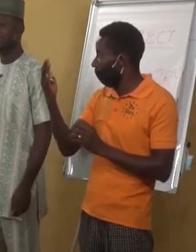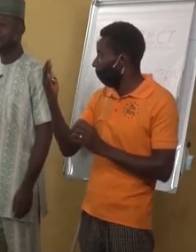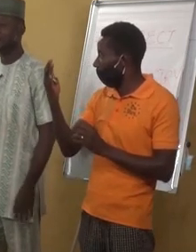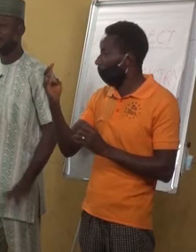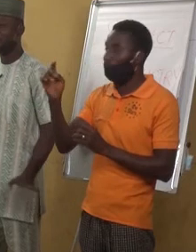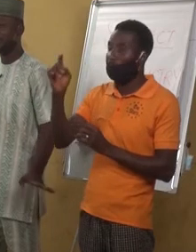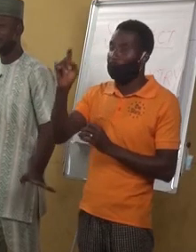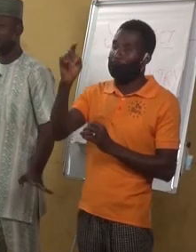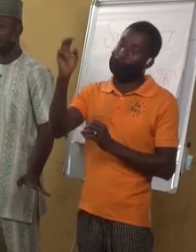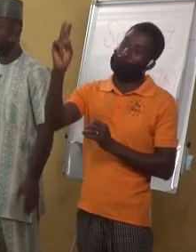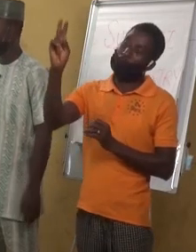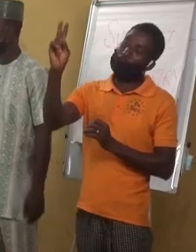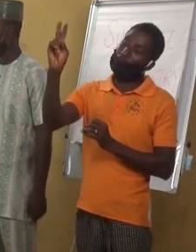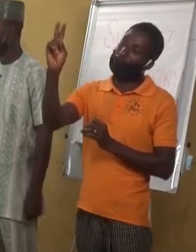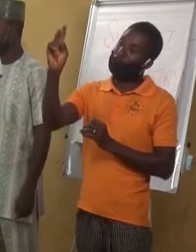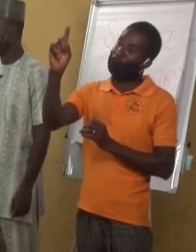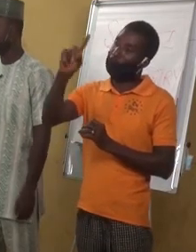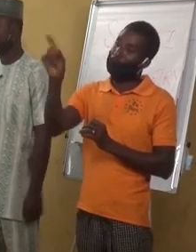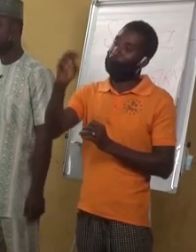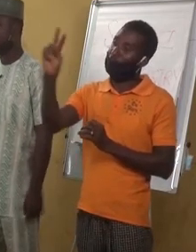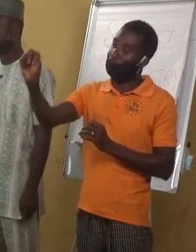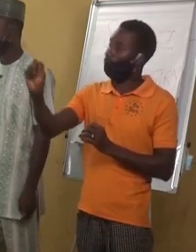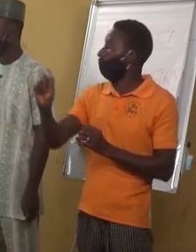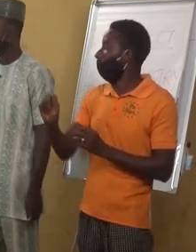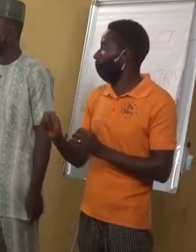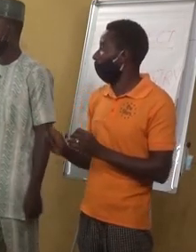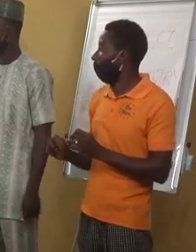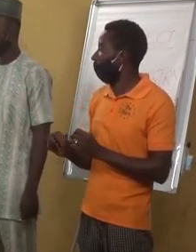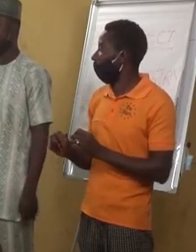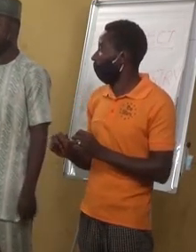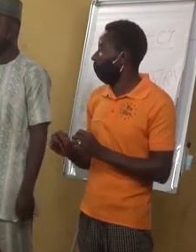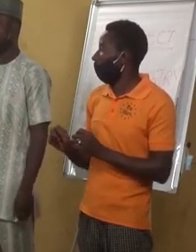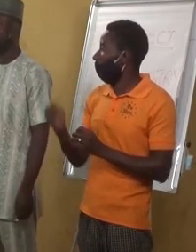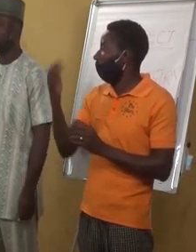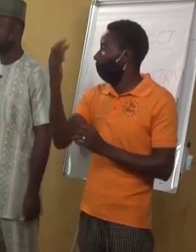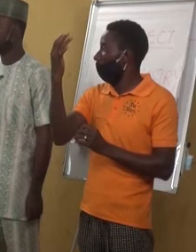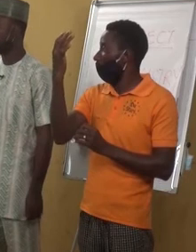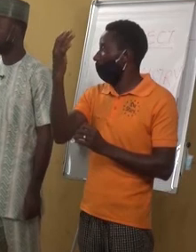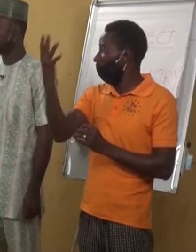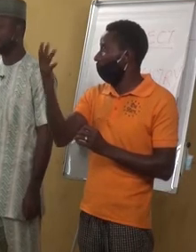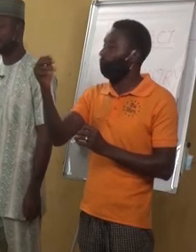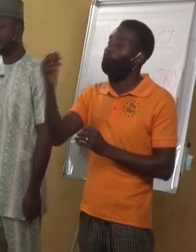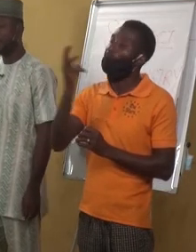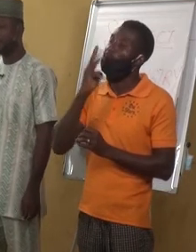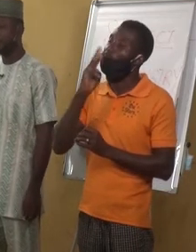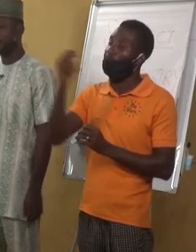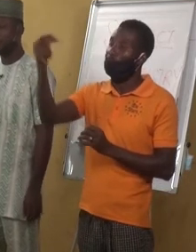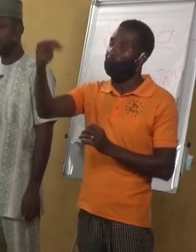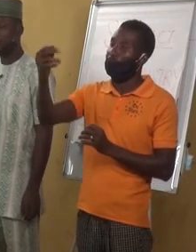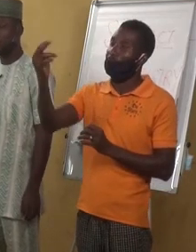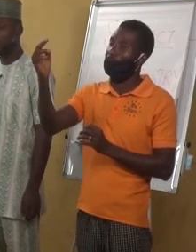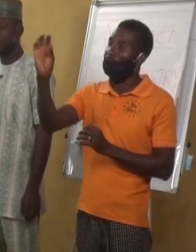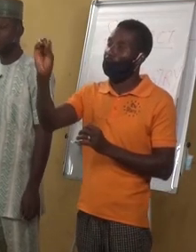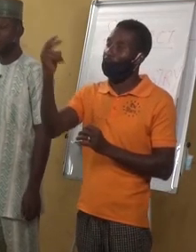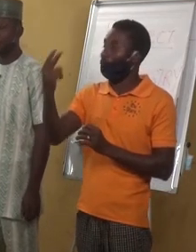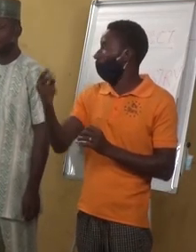zinc, the metal of zinc. 5th one, water molecule, and then the 6th one is hydronium ion.